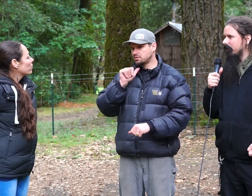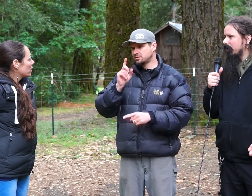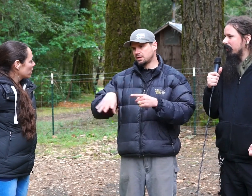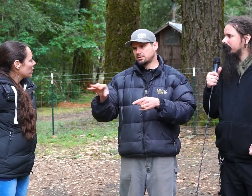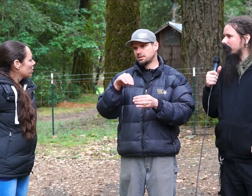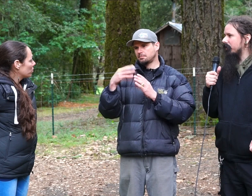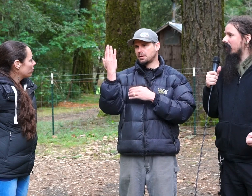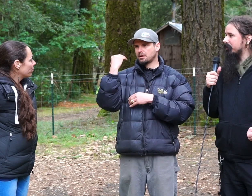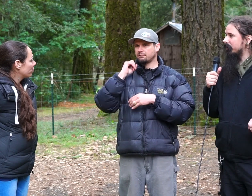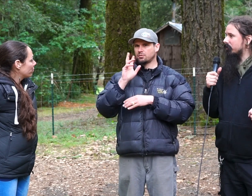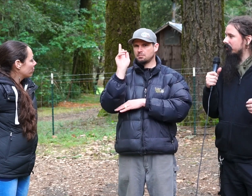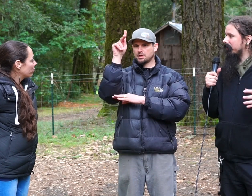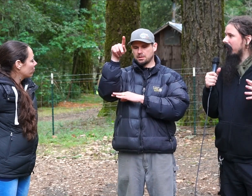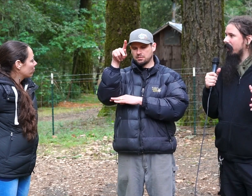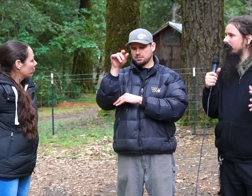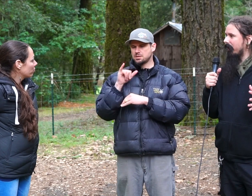this also helps in extremely hot environments